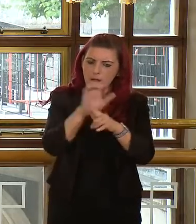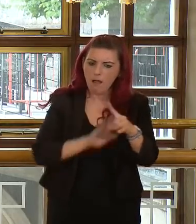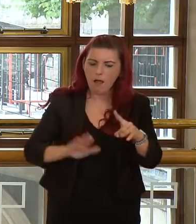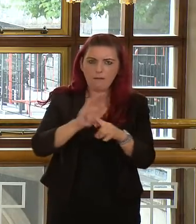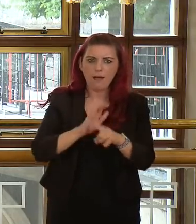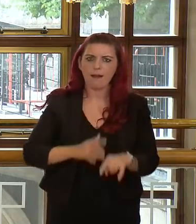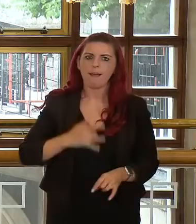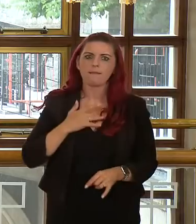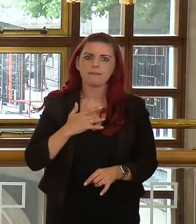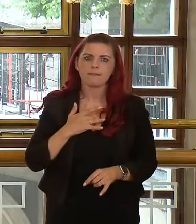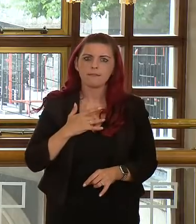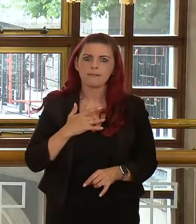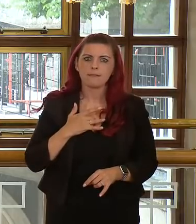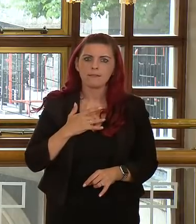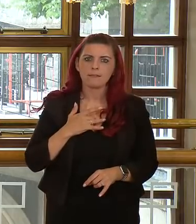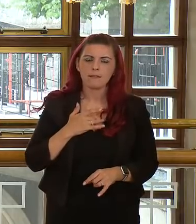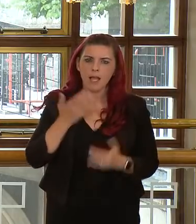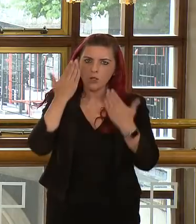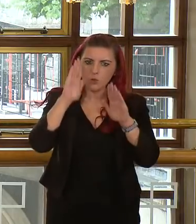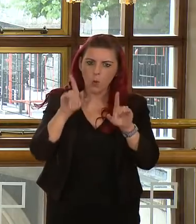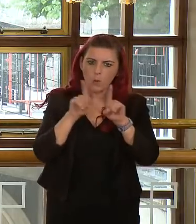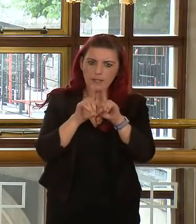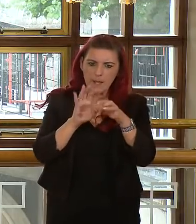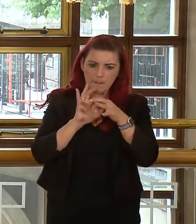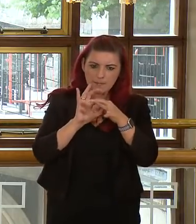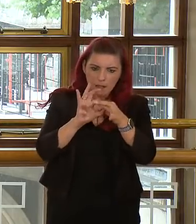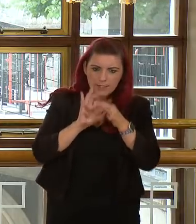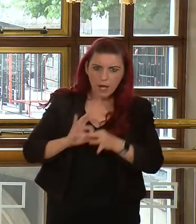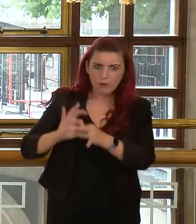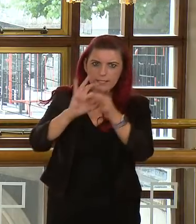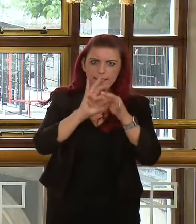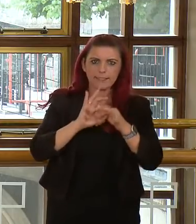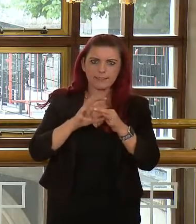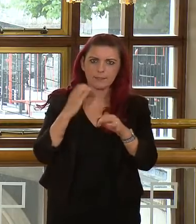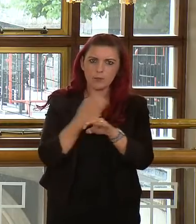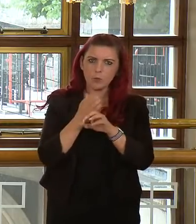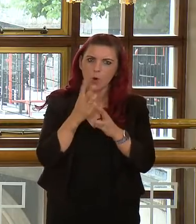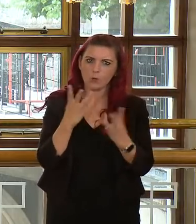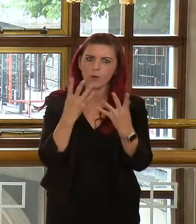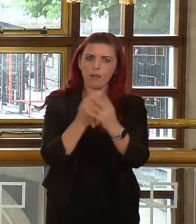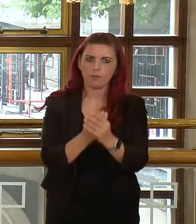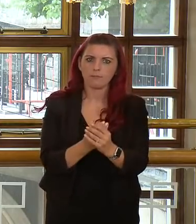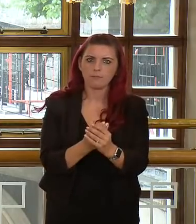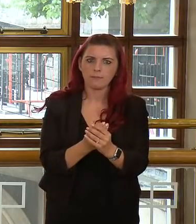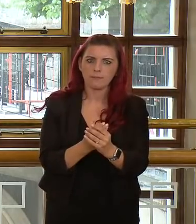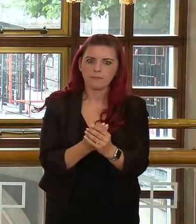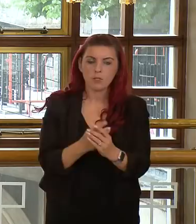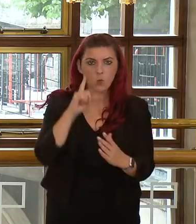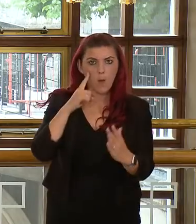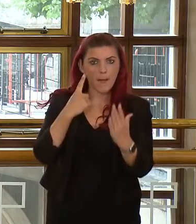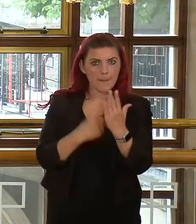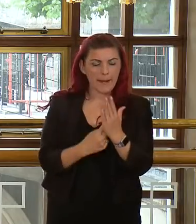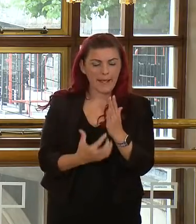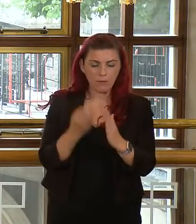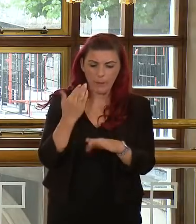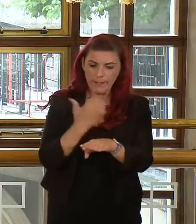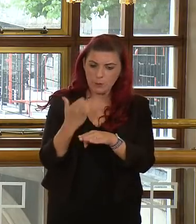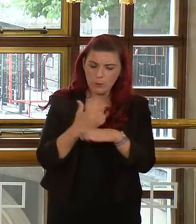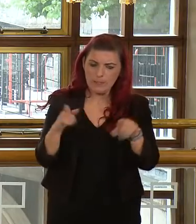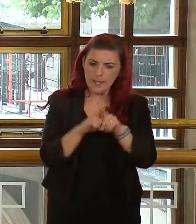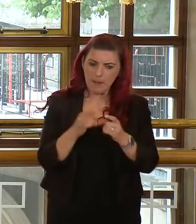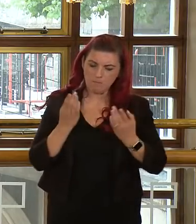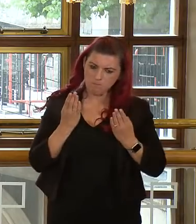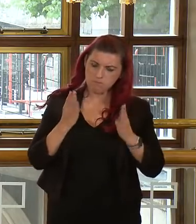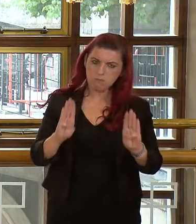lives and show the same solidarity in doing so. I believe if we show the same courage, the same